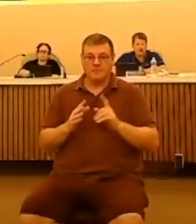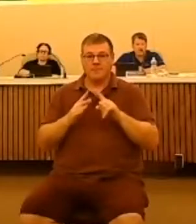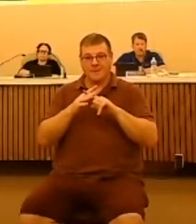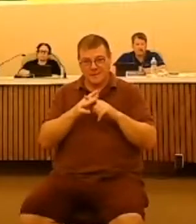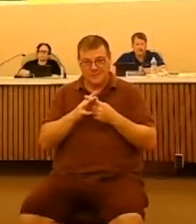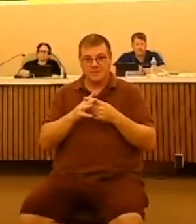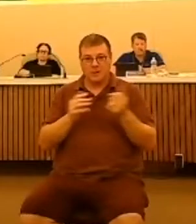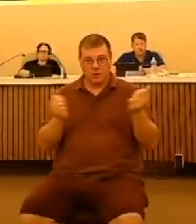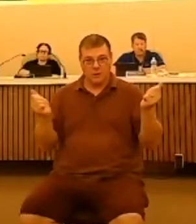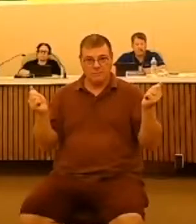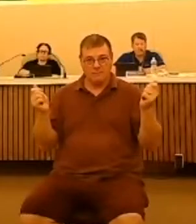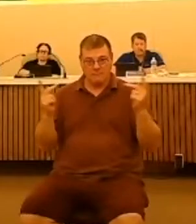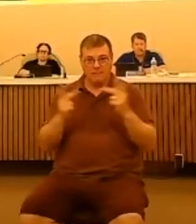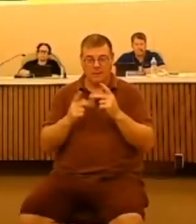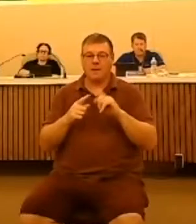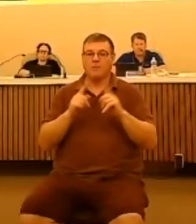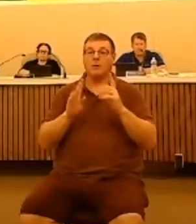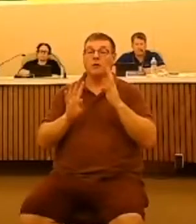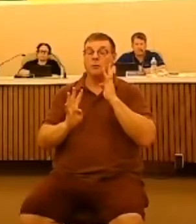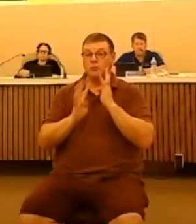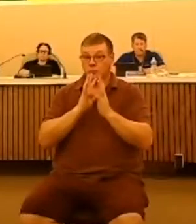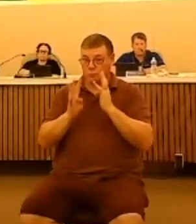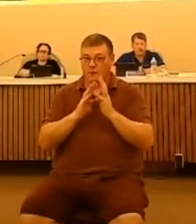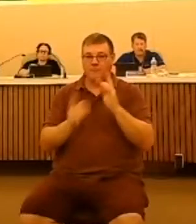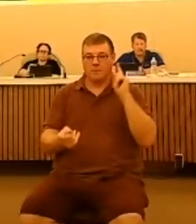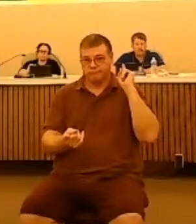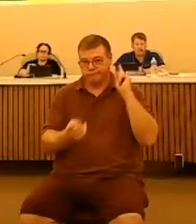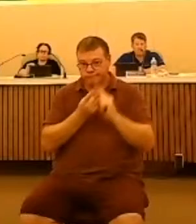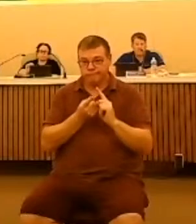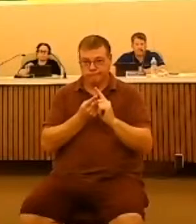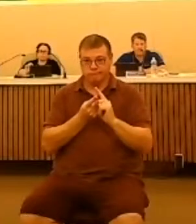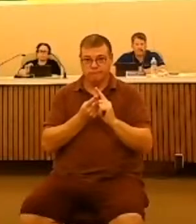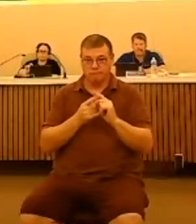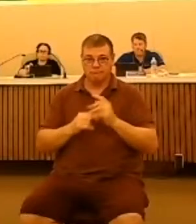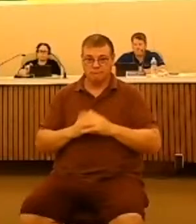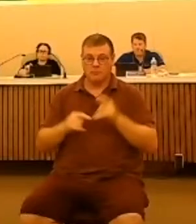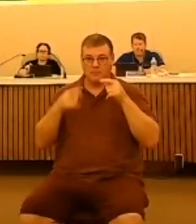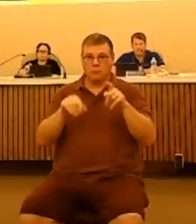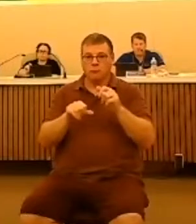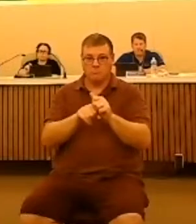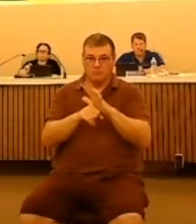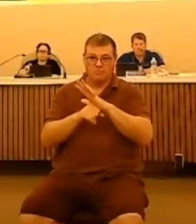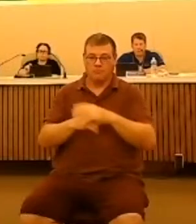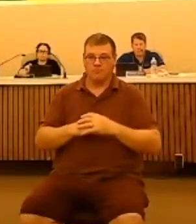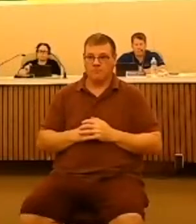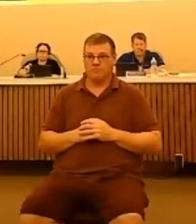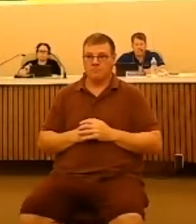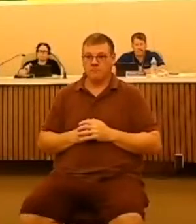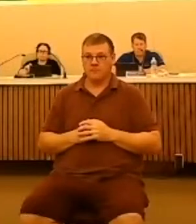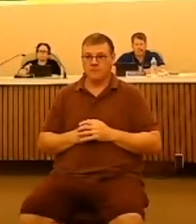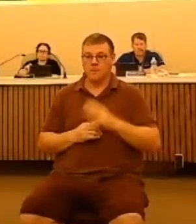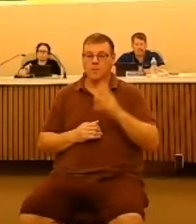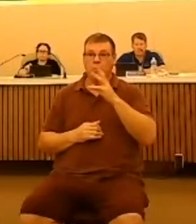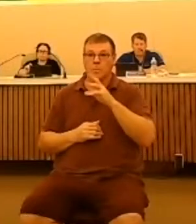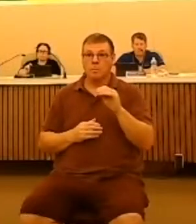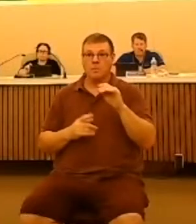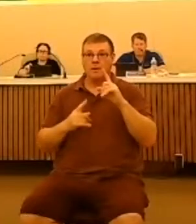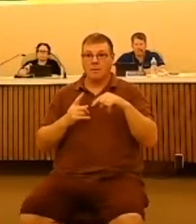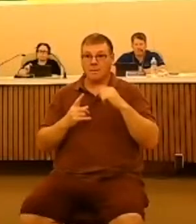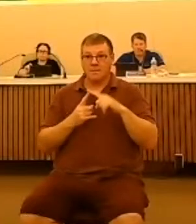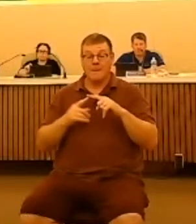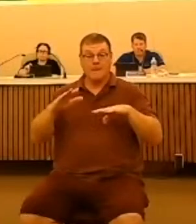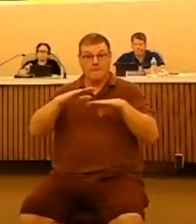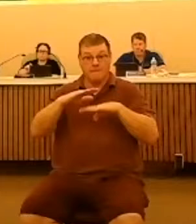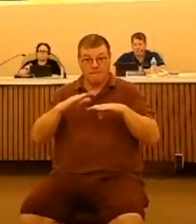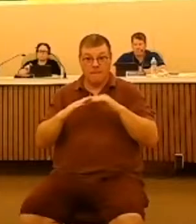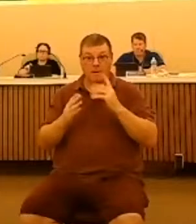come back, traffic was certainly well down in the pandemic. So, and then there is a